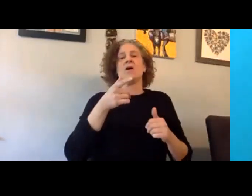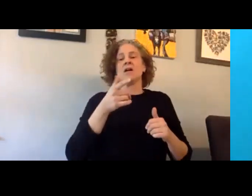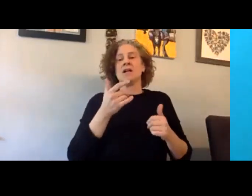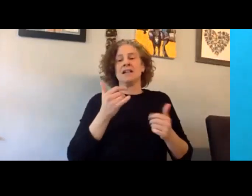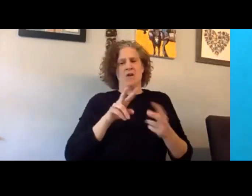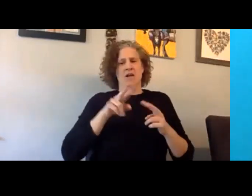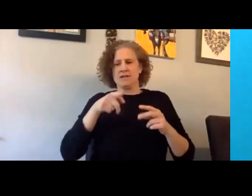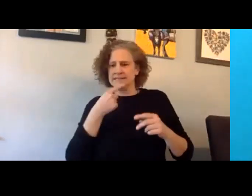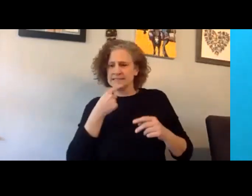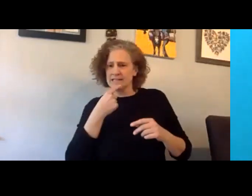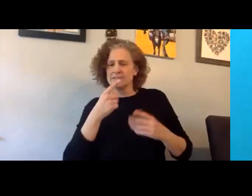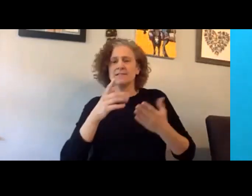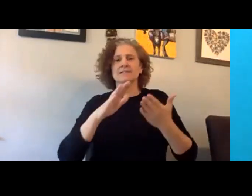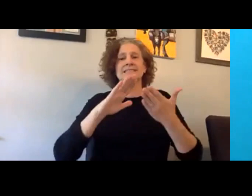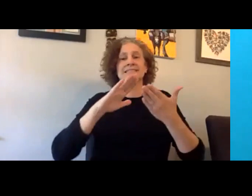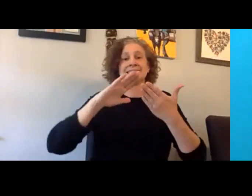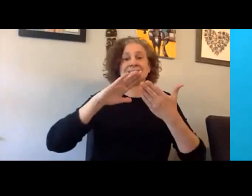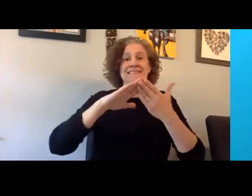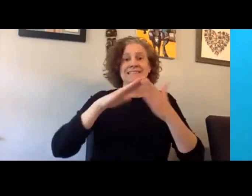All right.